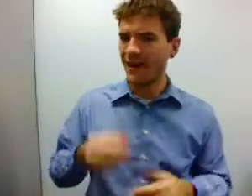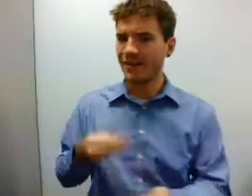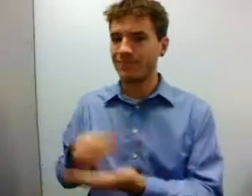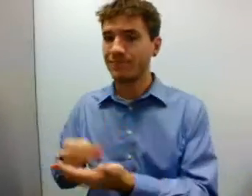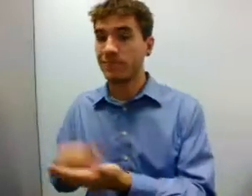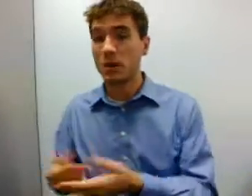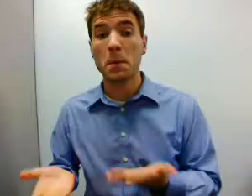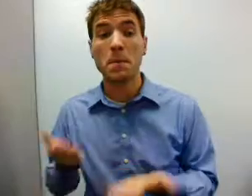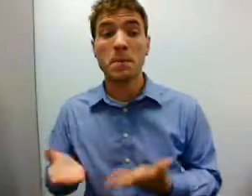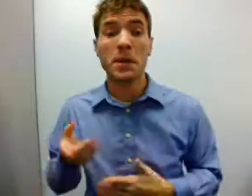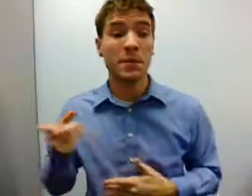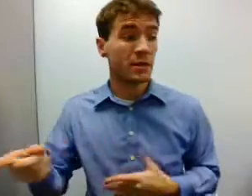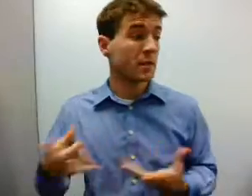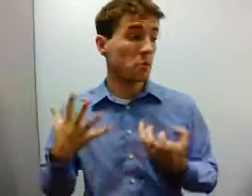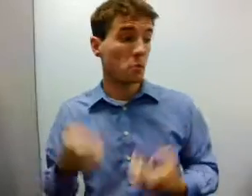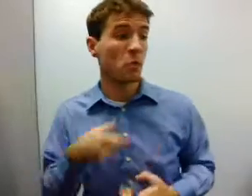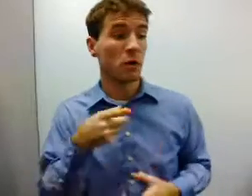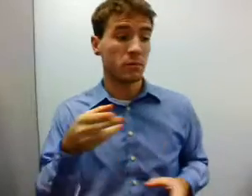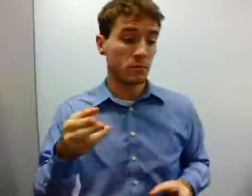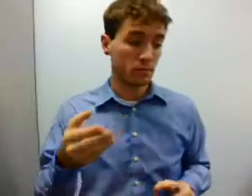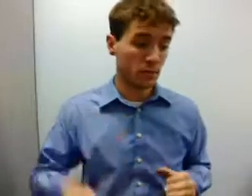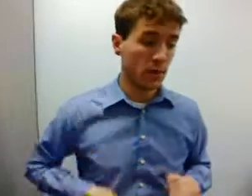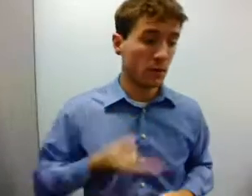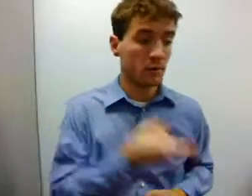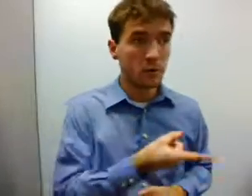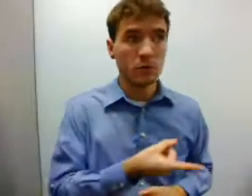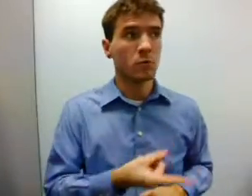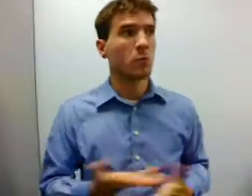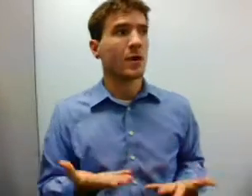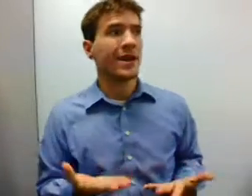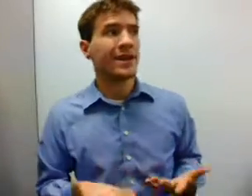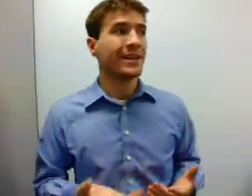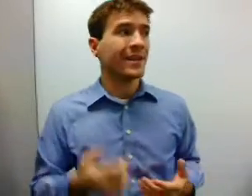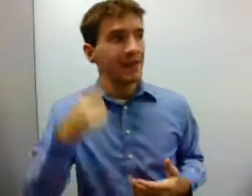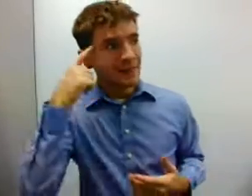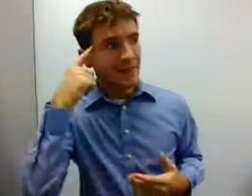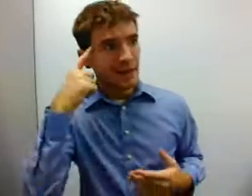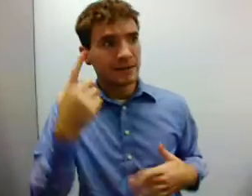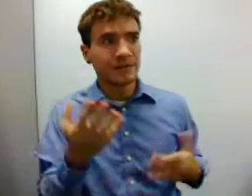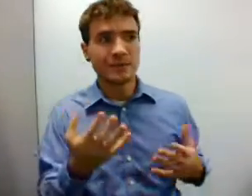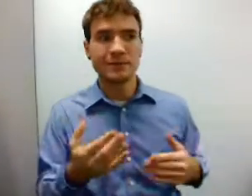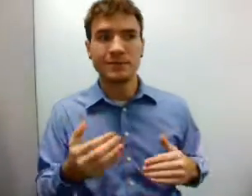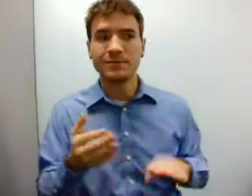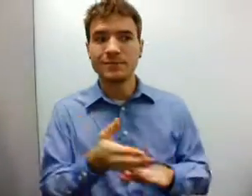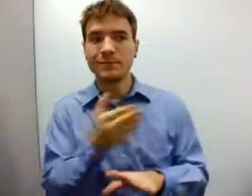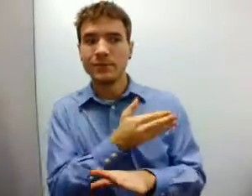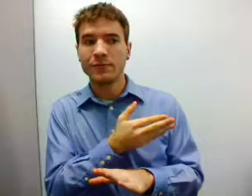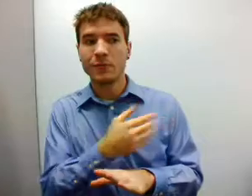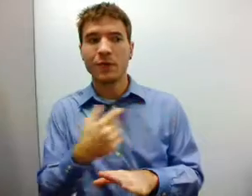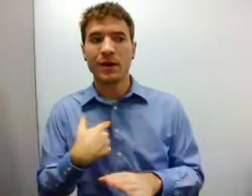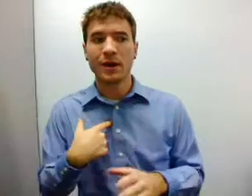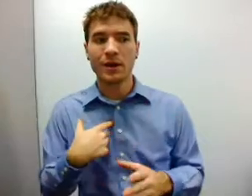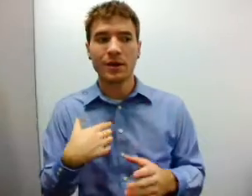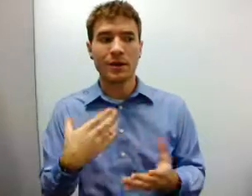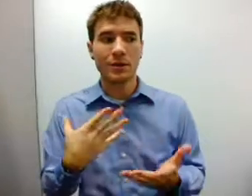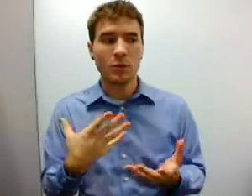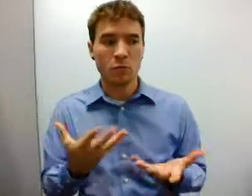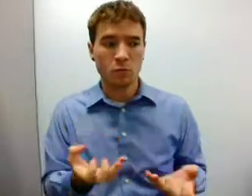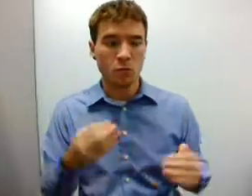do more. Healthcare, flex time, vacation time. These are issues you should bring up during a first interview, or do you wait for come back and